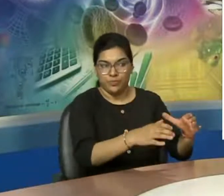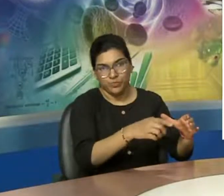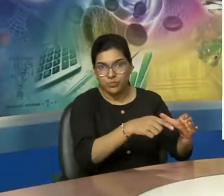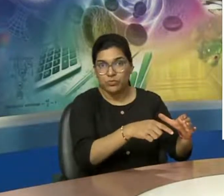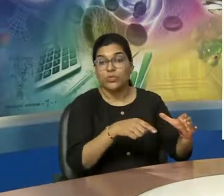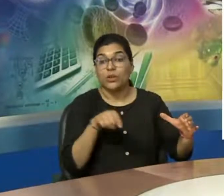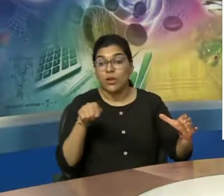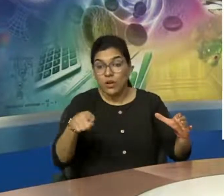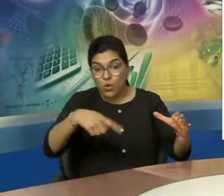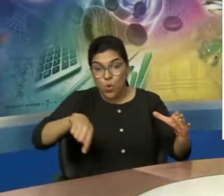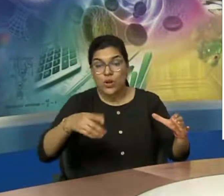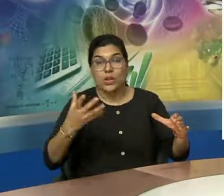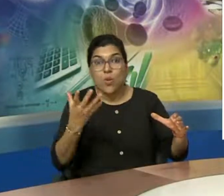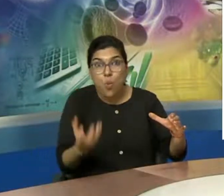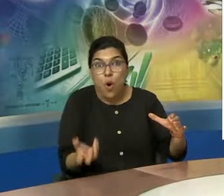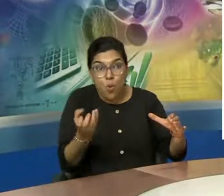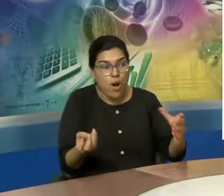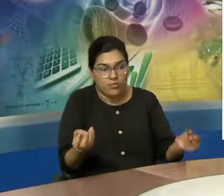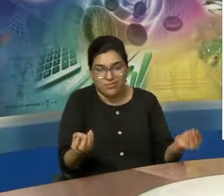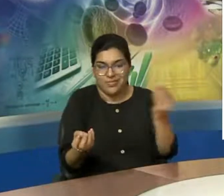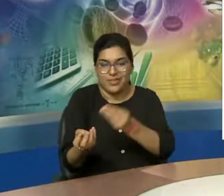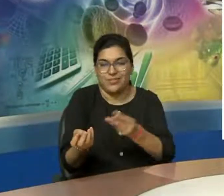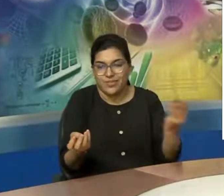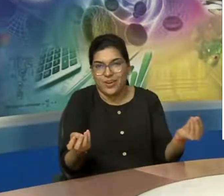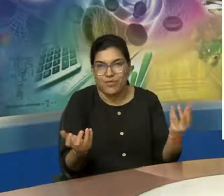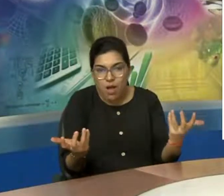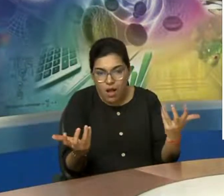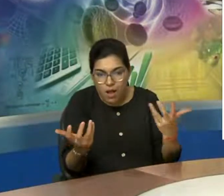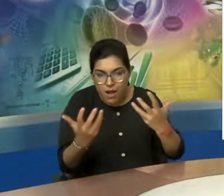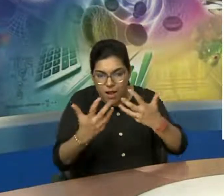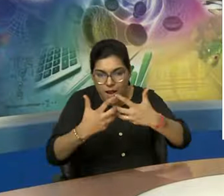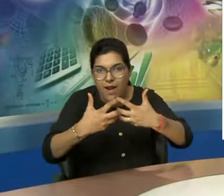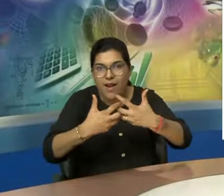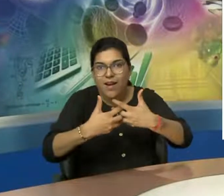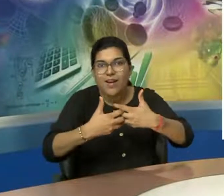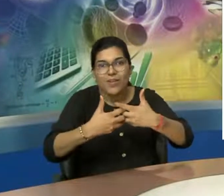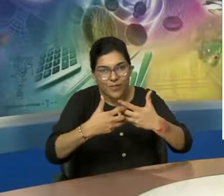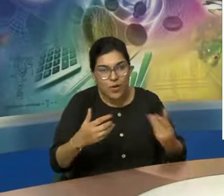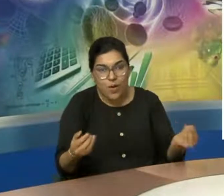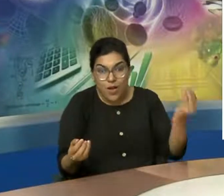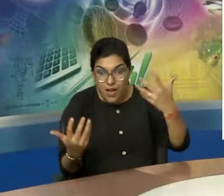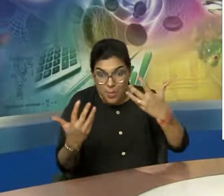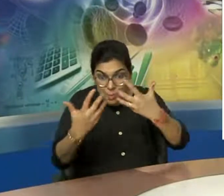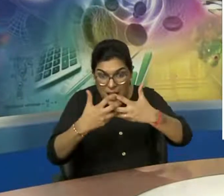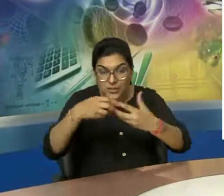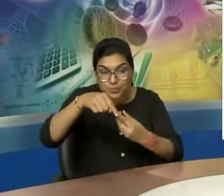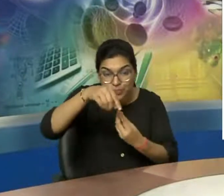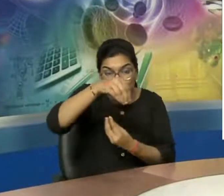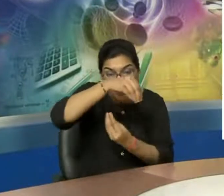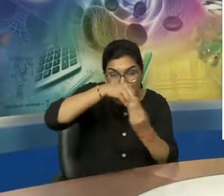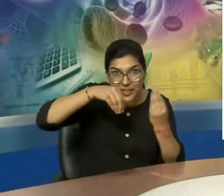They don't have life, they don't breathe, and they don't live further. So